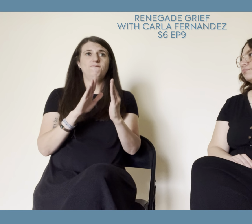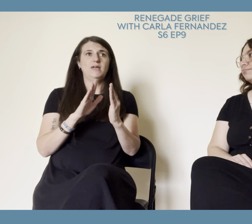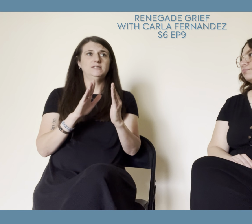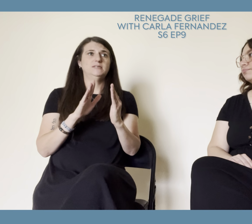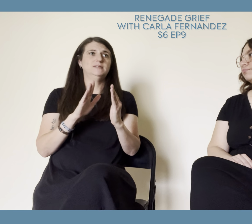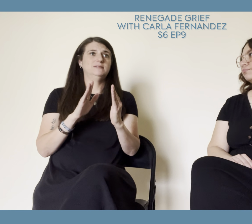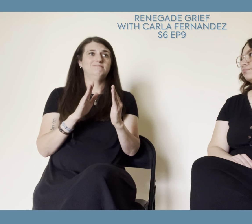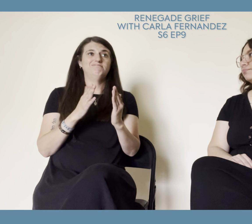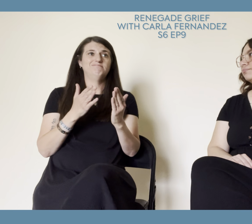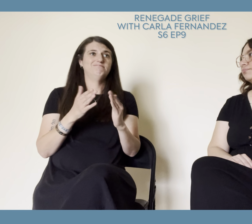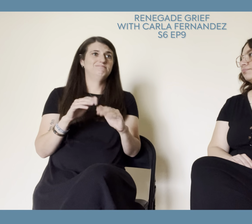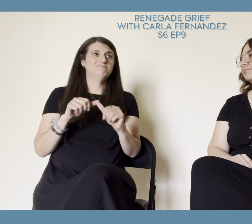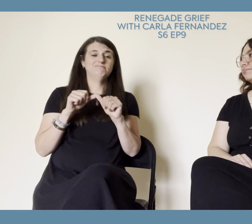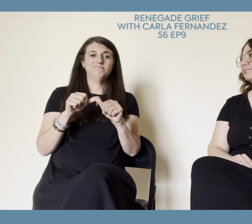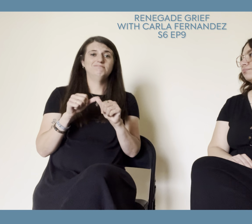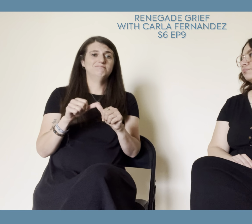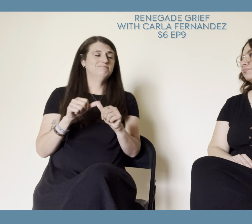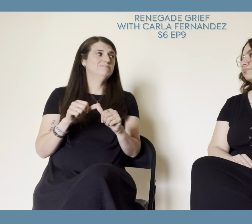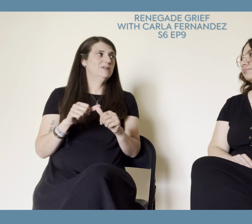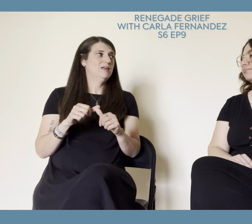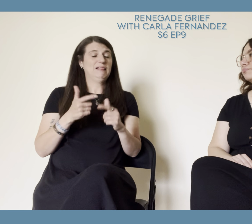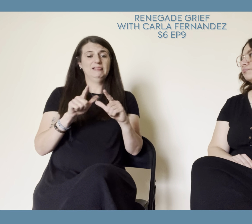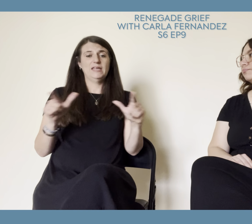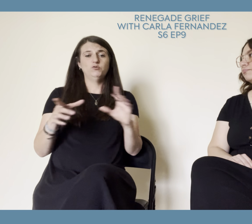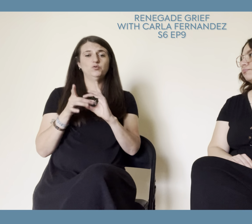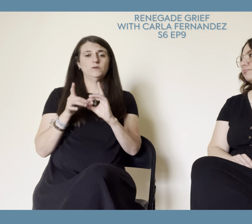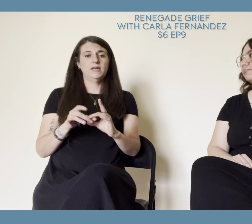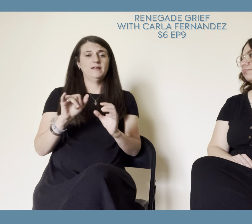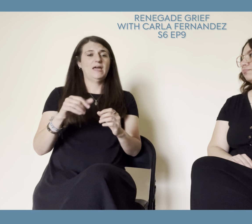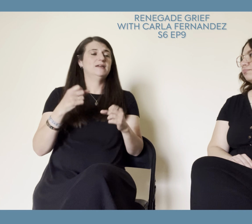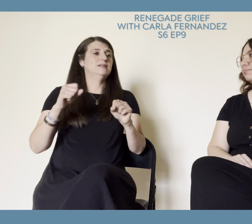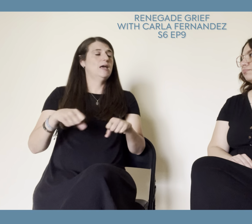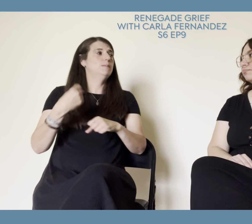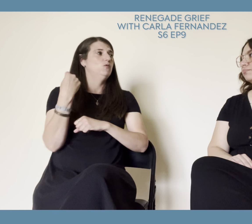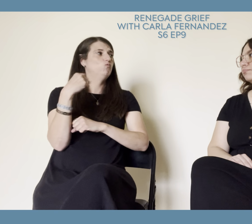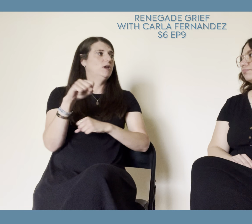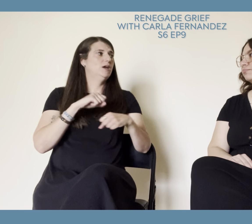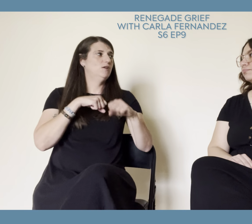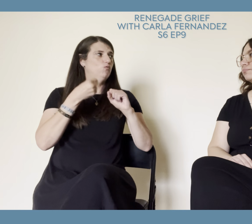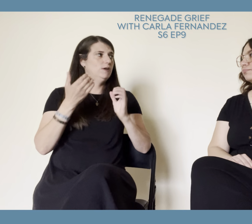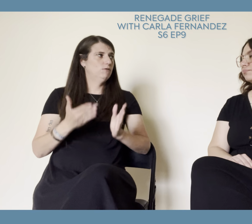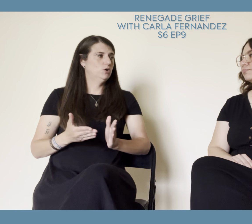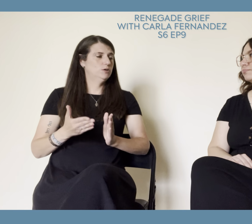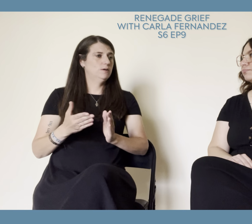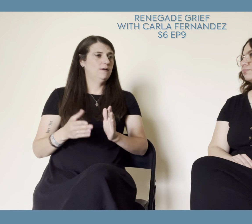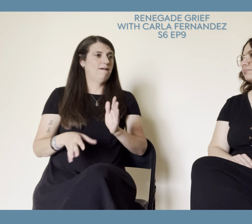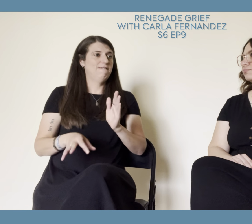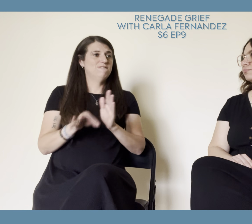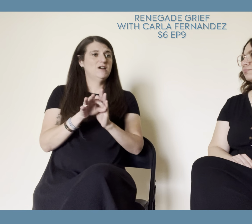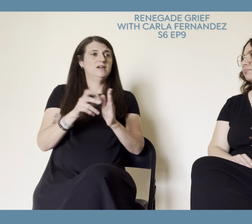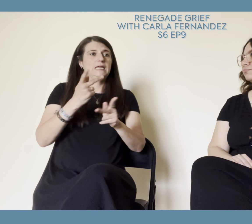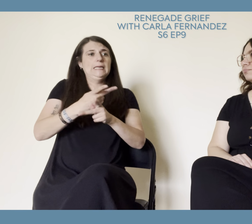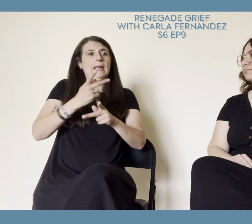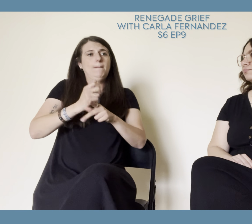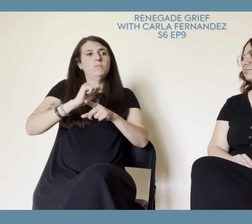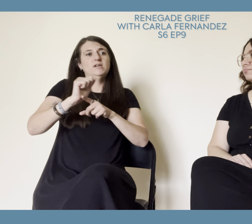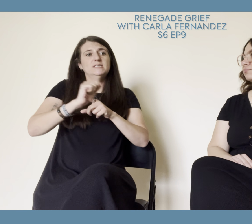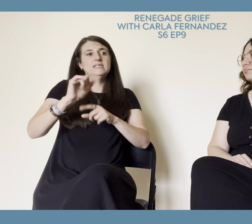about the language of it is that we can be renegade grievers by finding care practices that work for us, or advocating